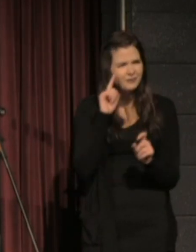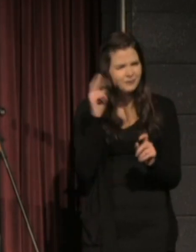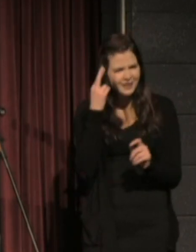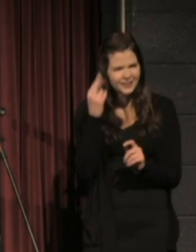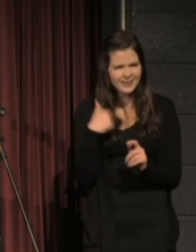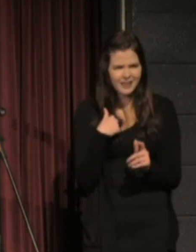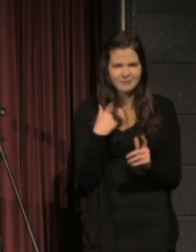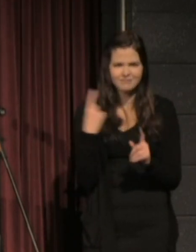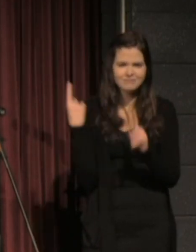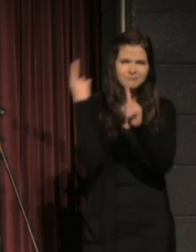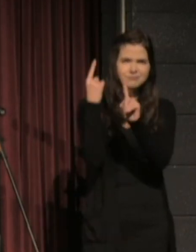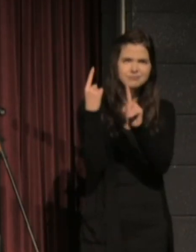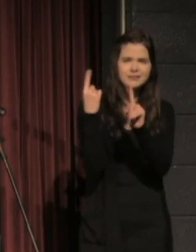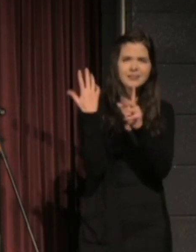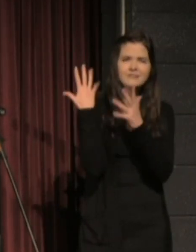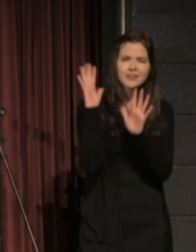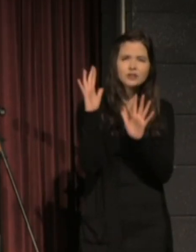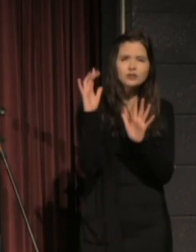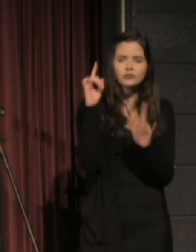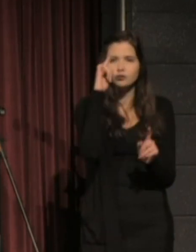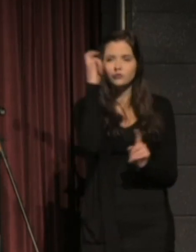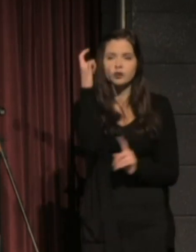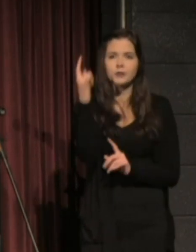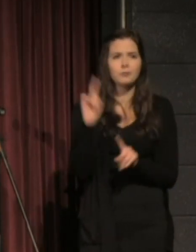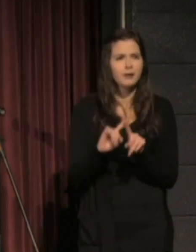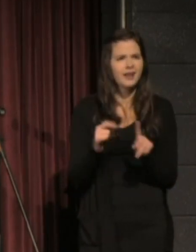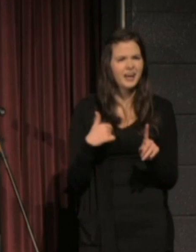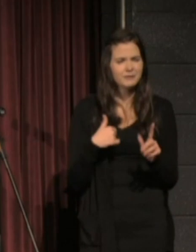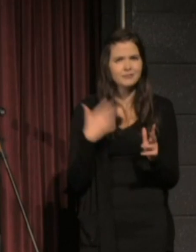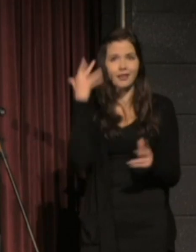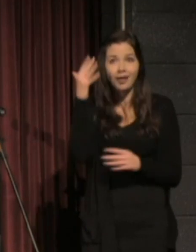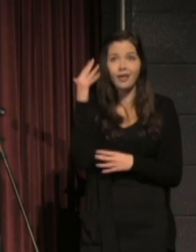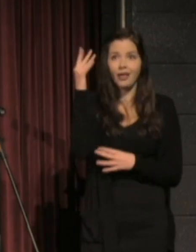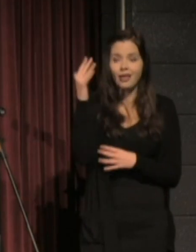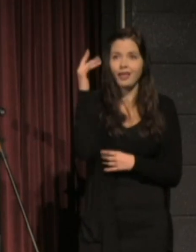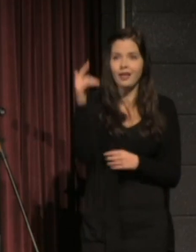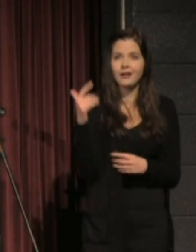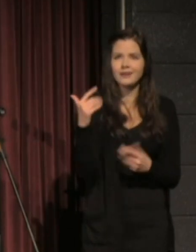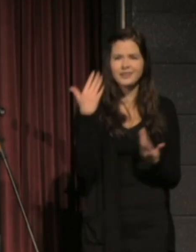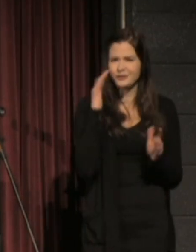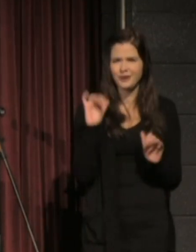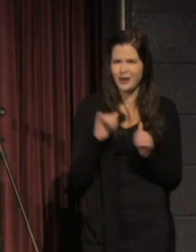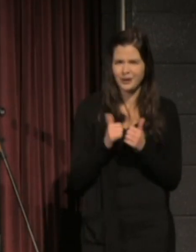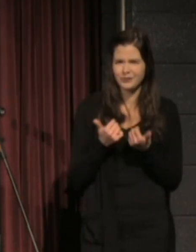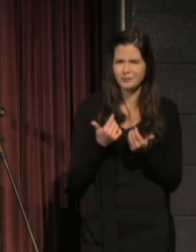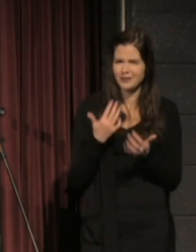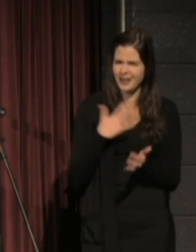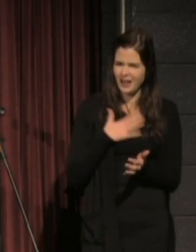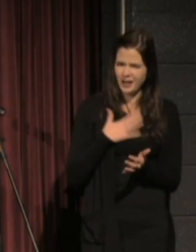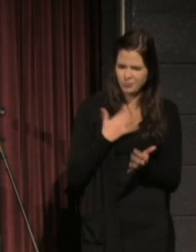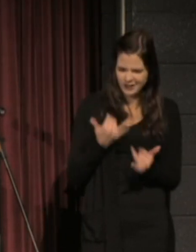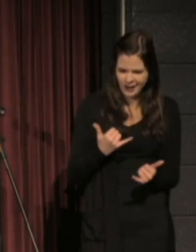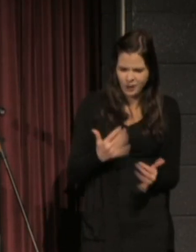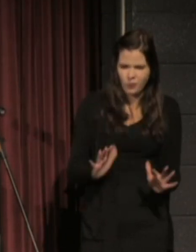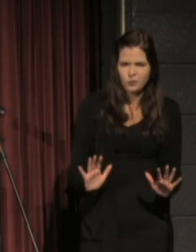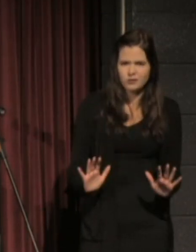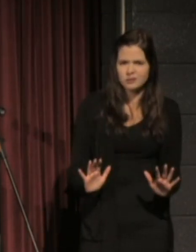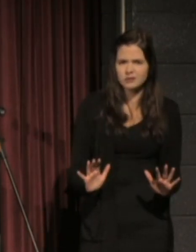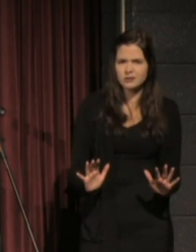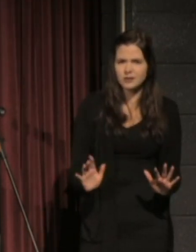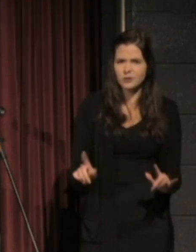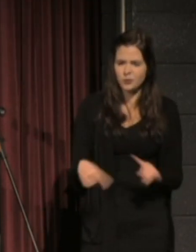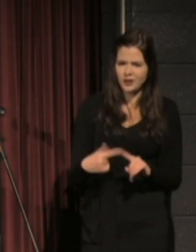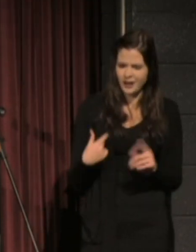but I had spent so much time looking forward to everything in my life that I didn't know how to be happy where I was currently. And once